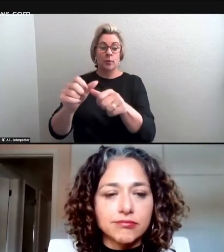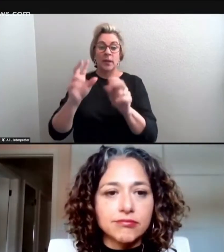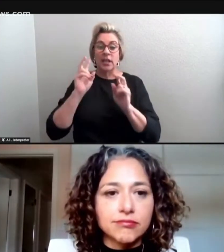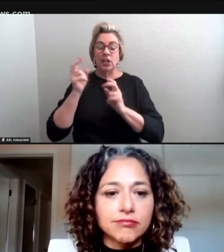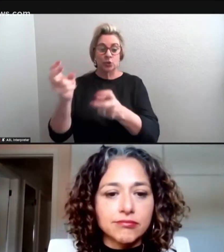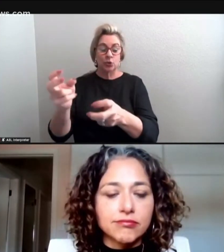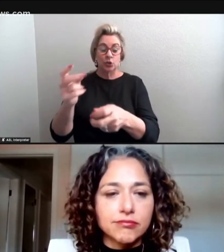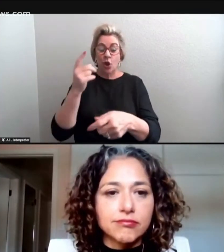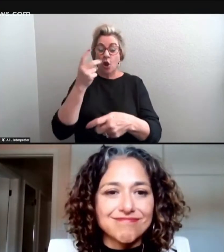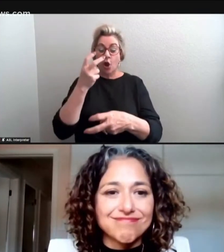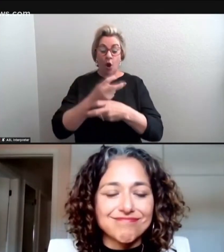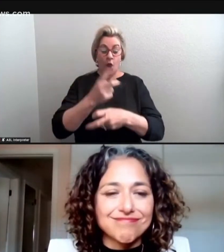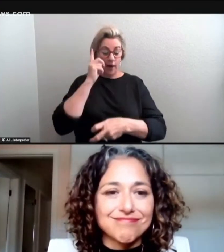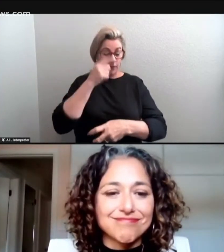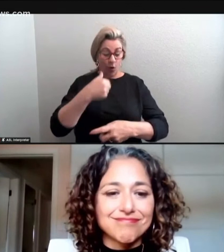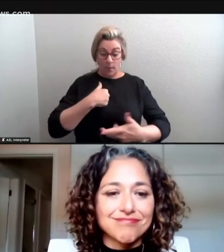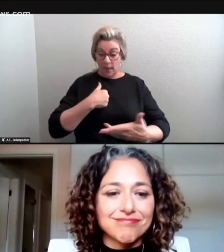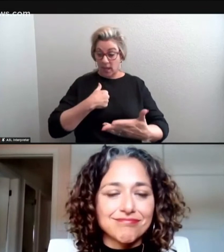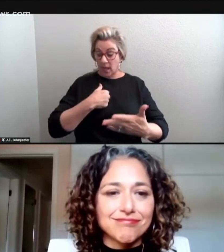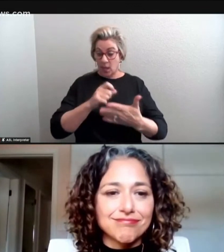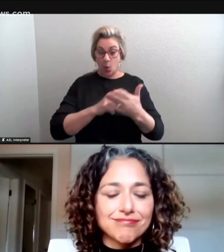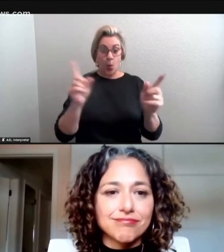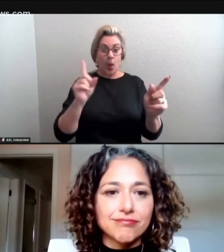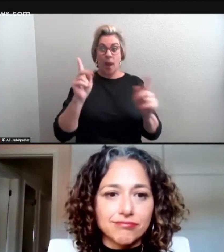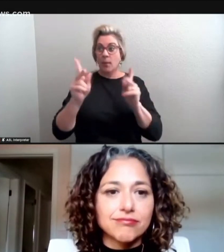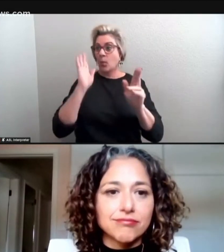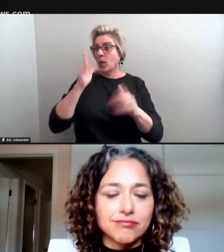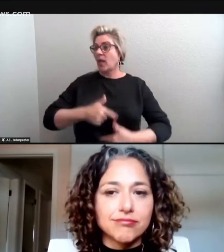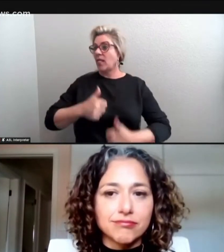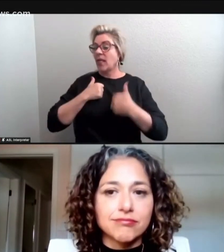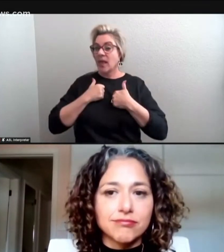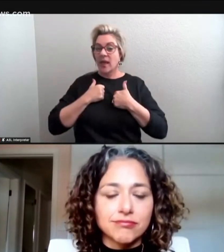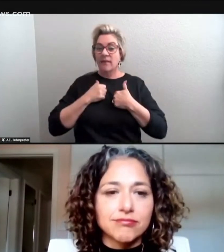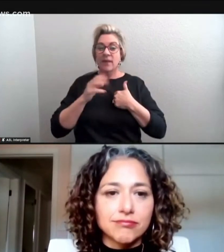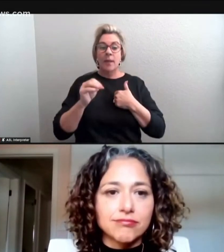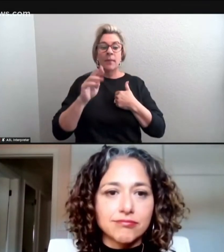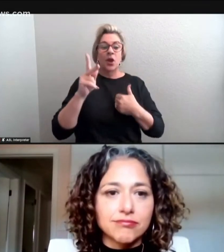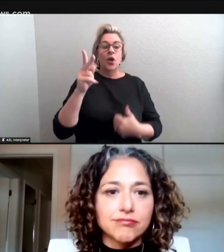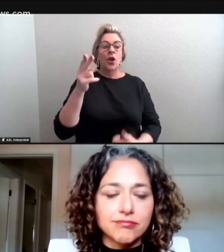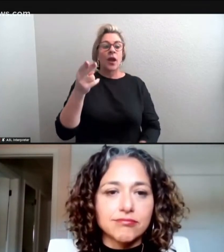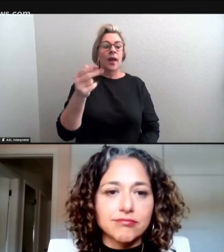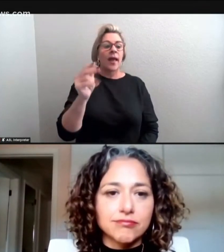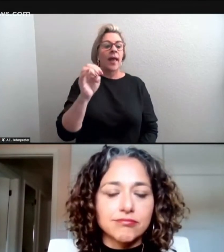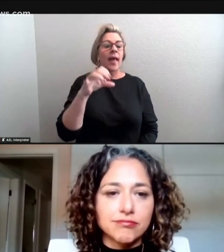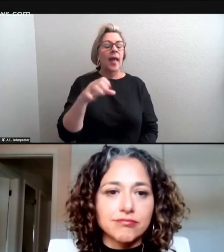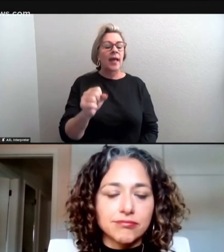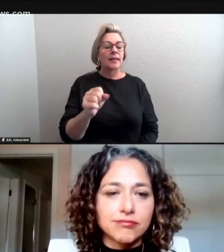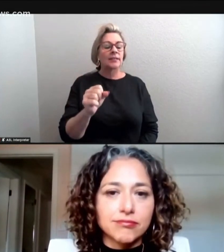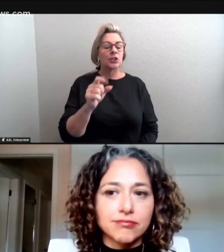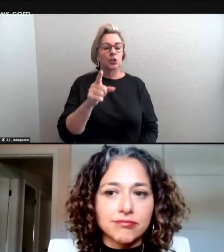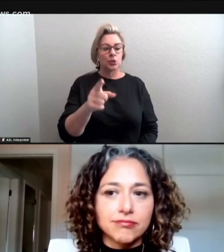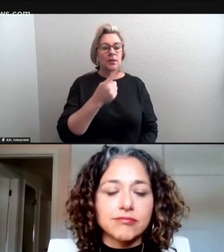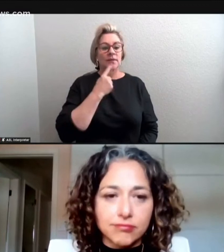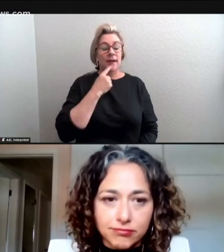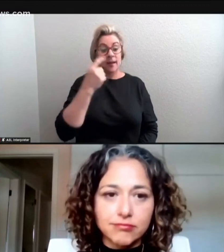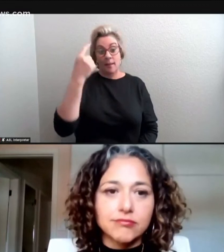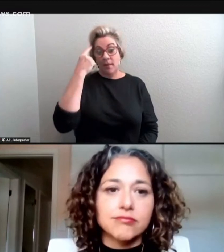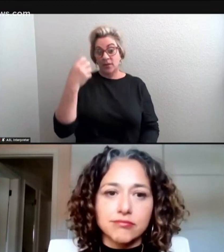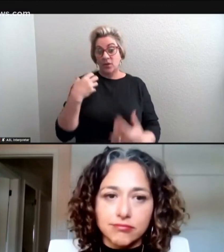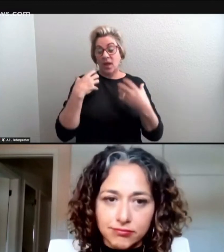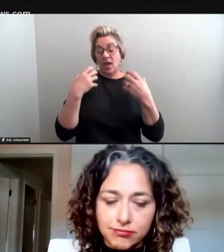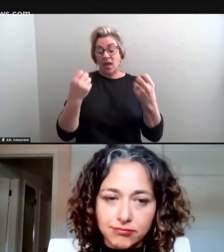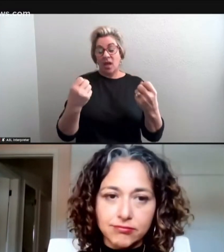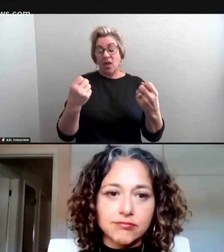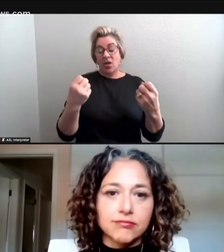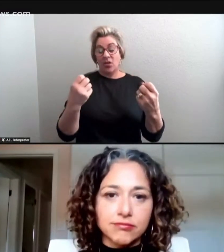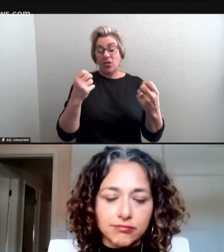as a journalist not to go, where are these people going to live? And Mr. Hayes, I think you eloquently mentioned mental health issues. I